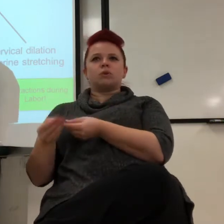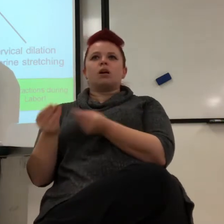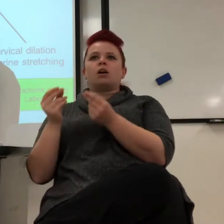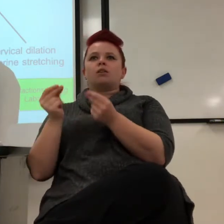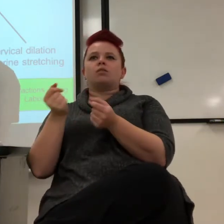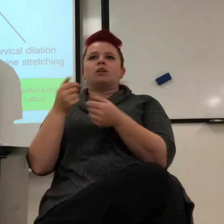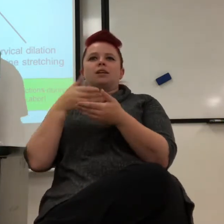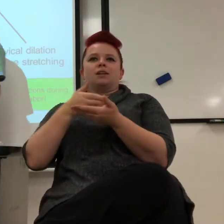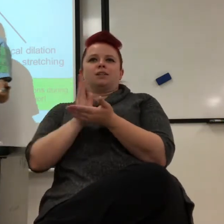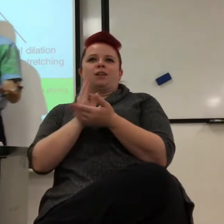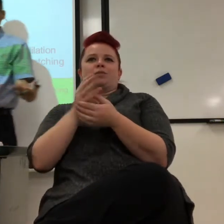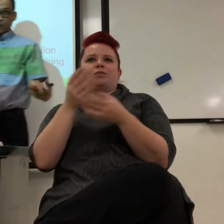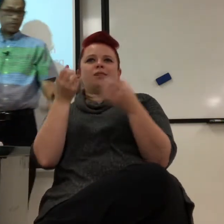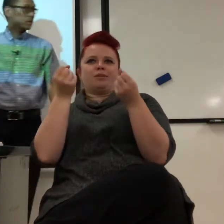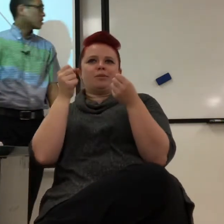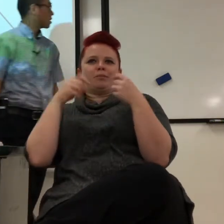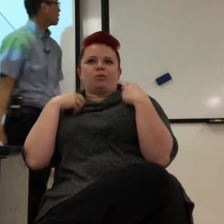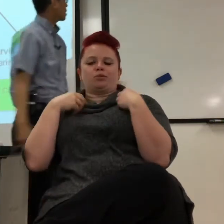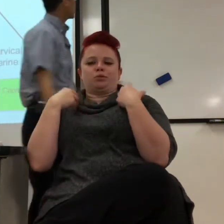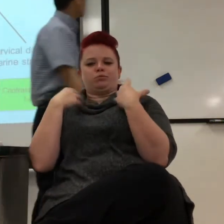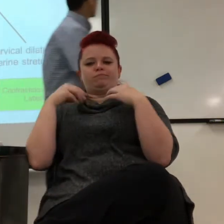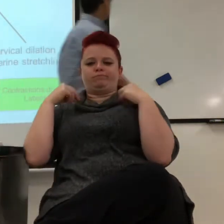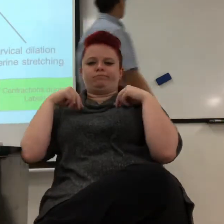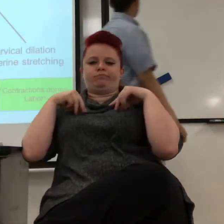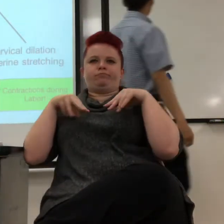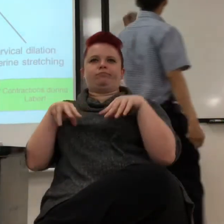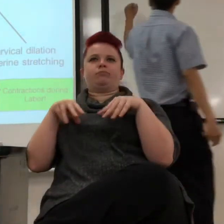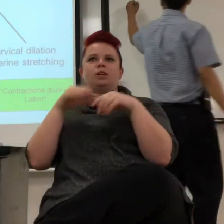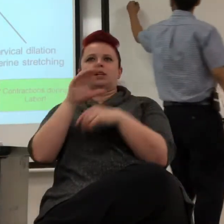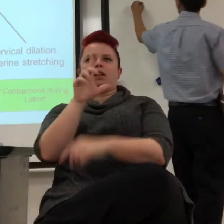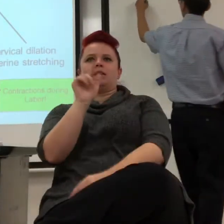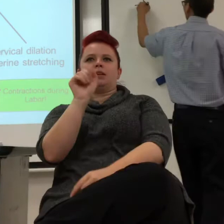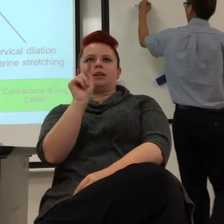milk down. It's simply called milk letdown.